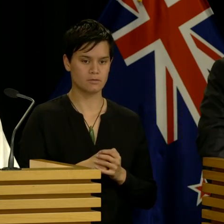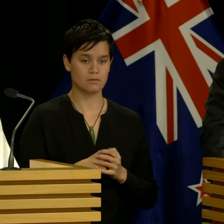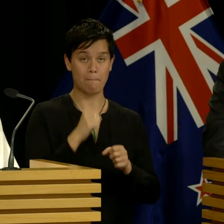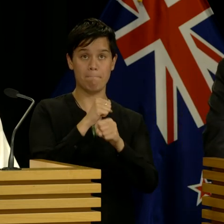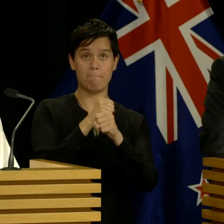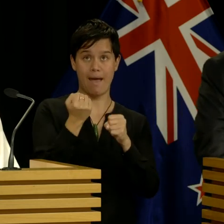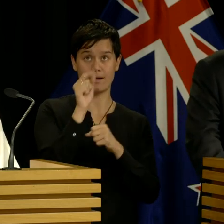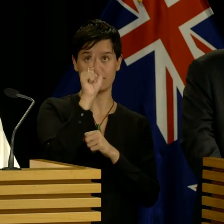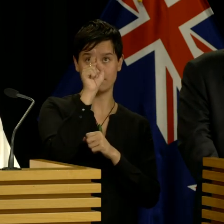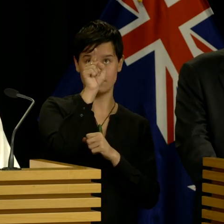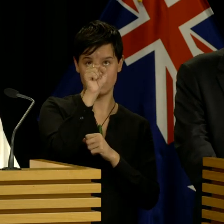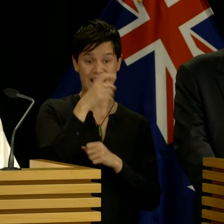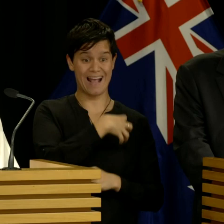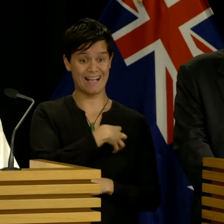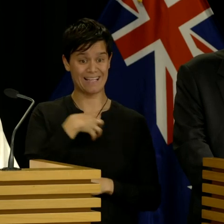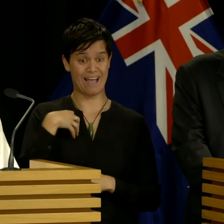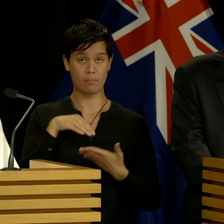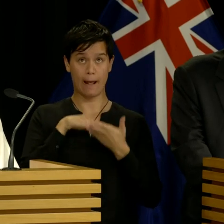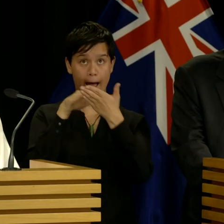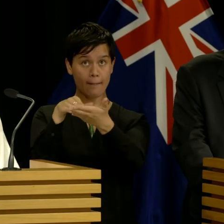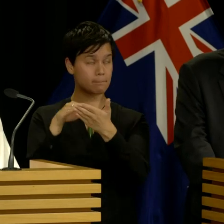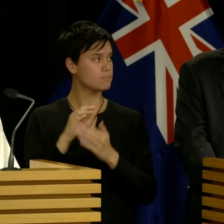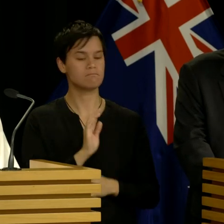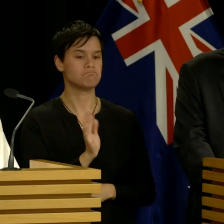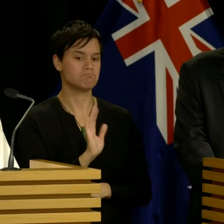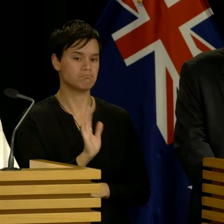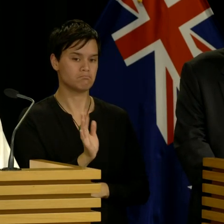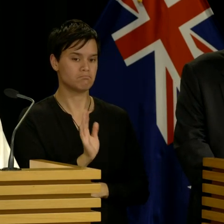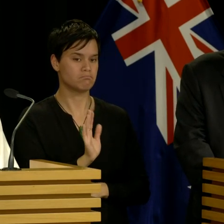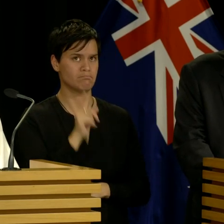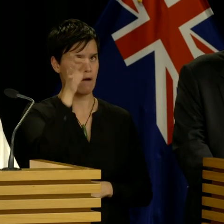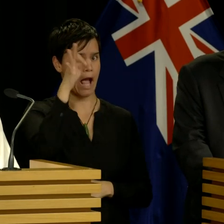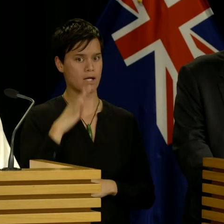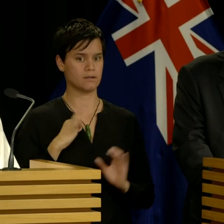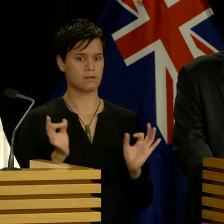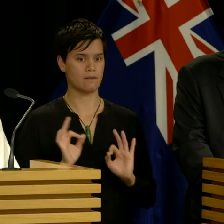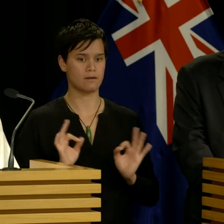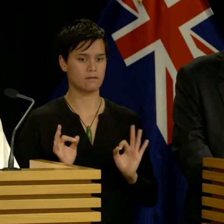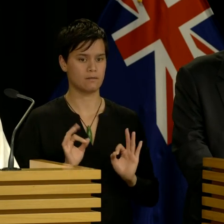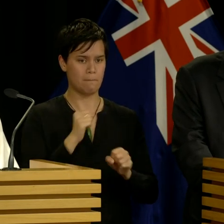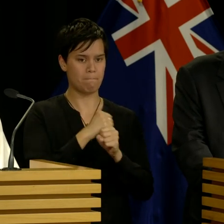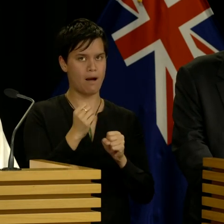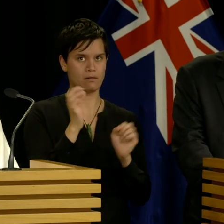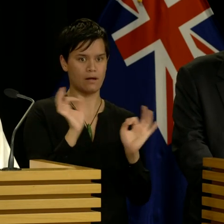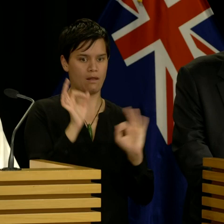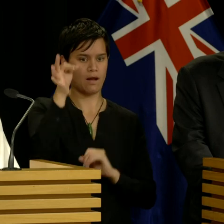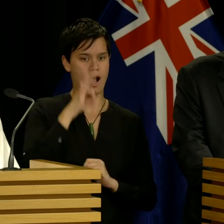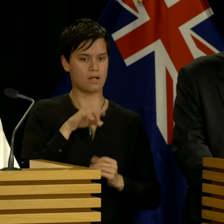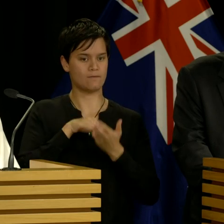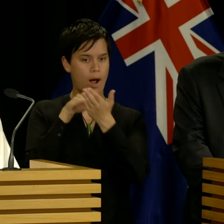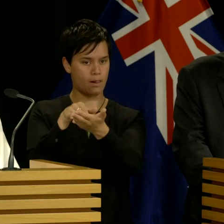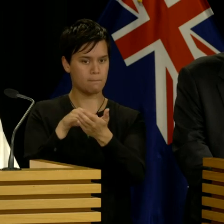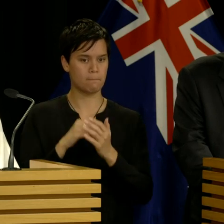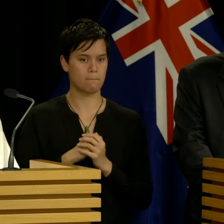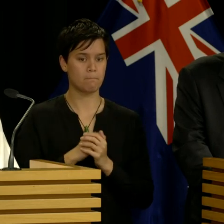way, or is that at this stage that just being done by the banks? No, and there was has been no request for that from banks. I mean, one of the things that we